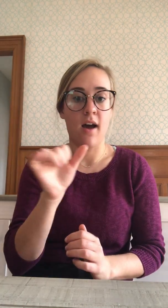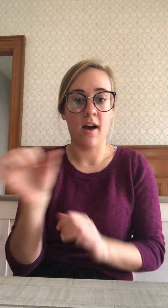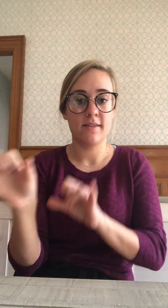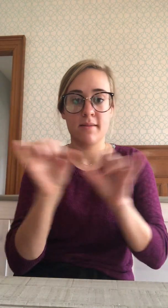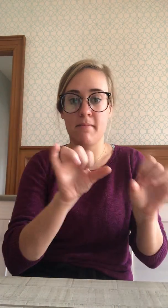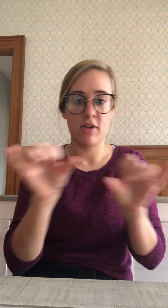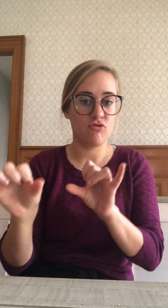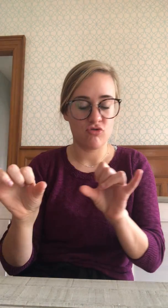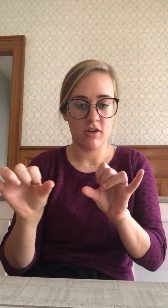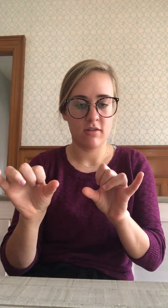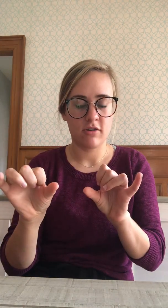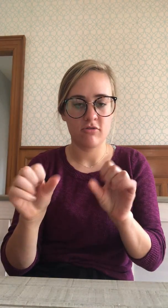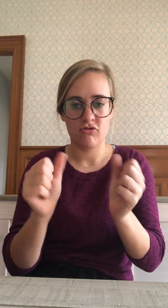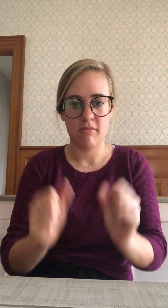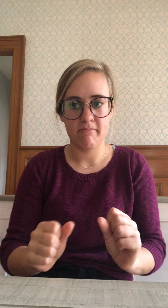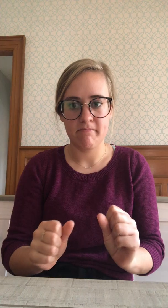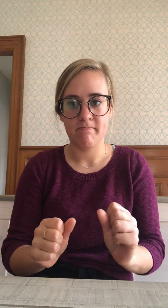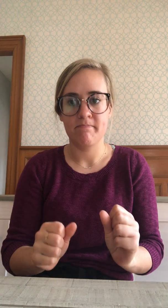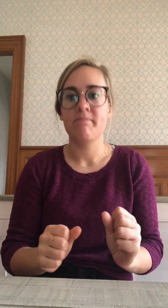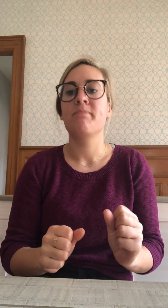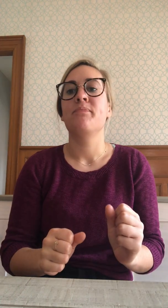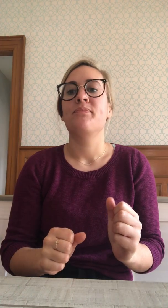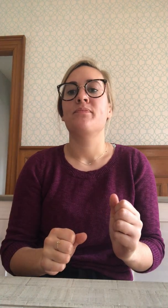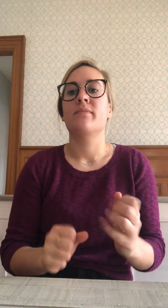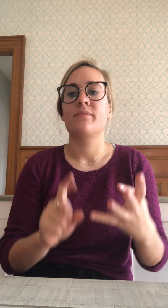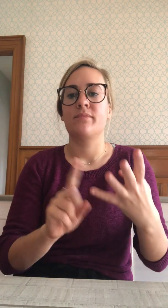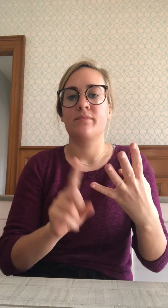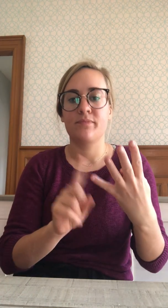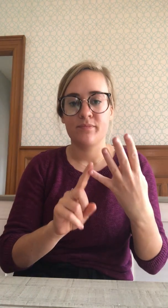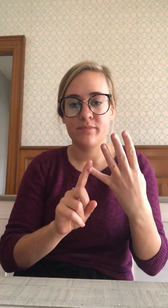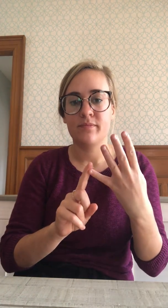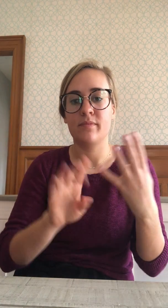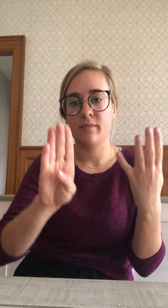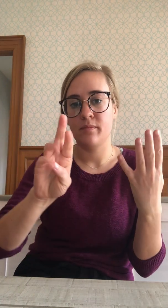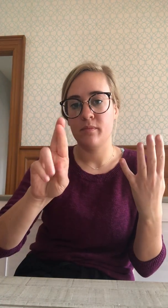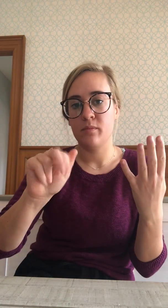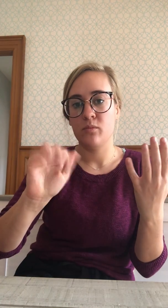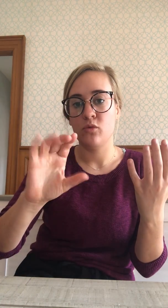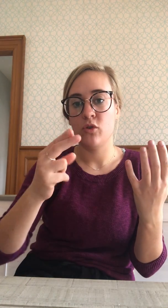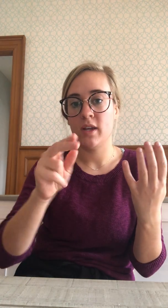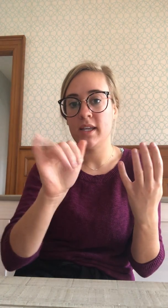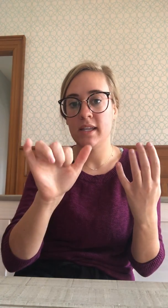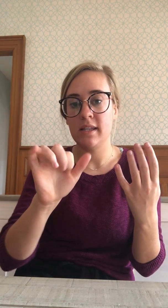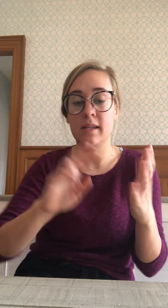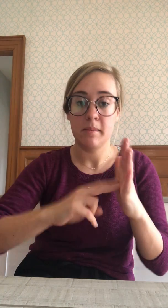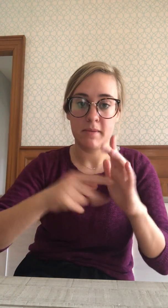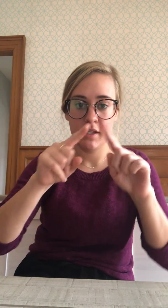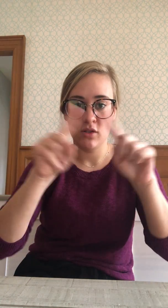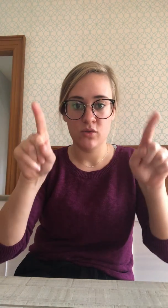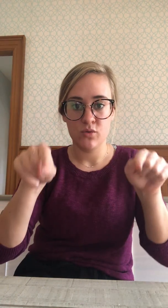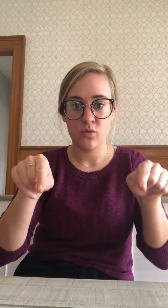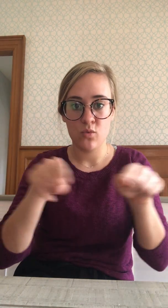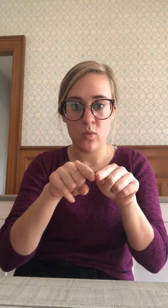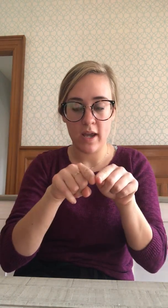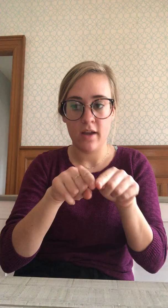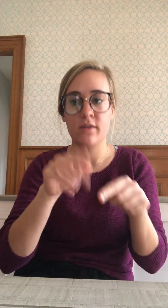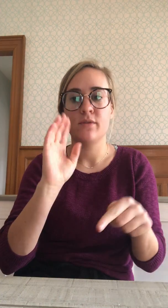Brachycephaly, brachy meaning square. If both sides of the coronal sutures are fused, you get a square-shaped skull.